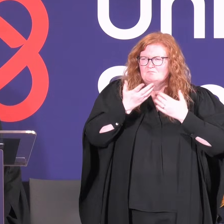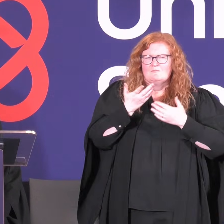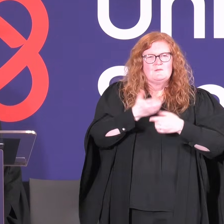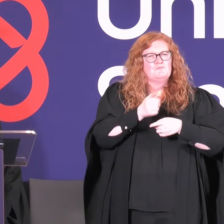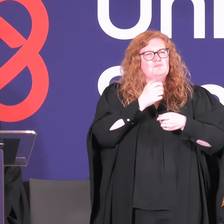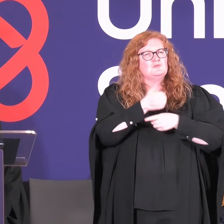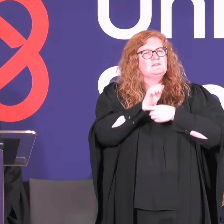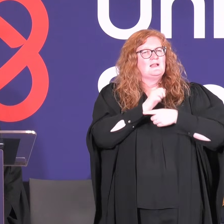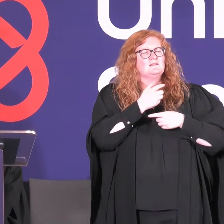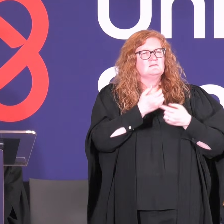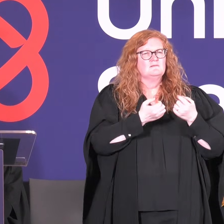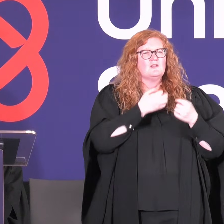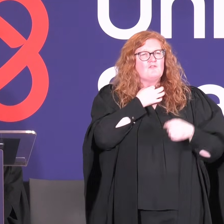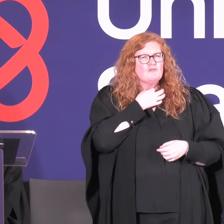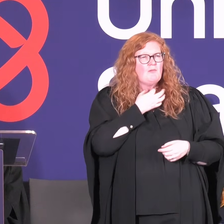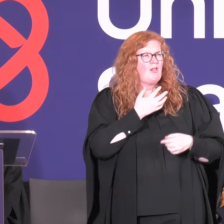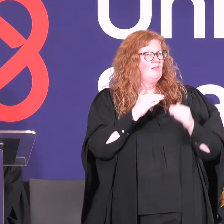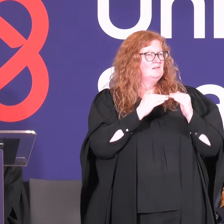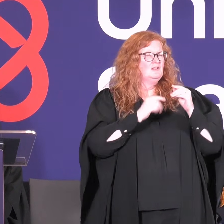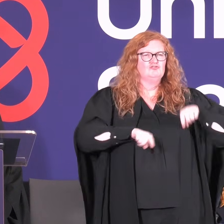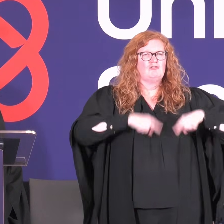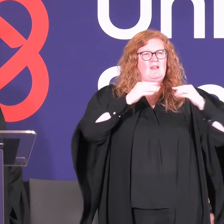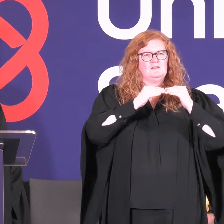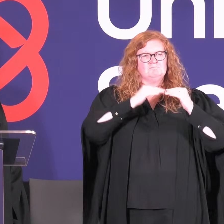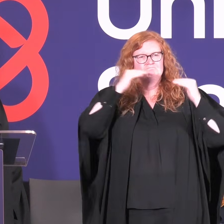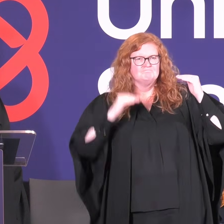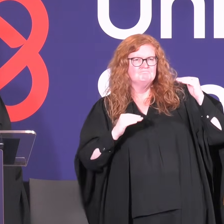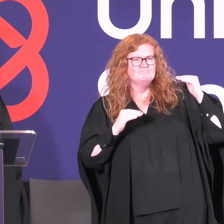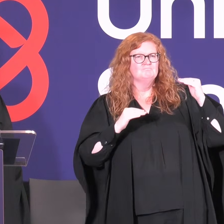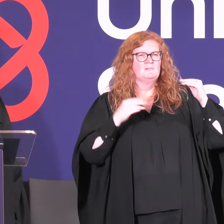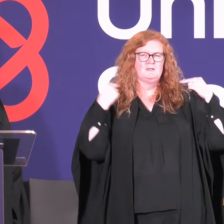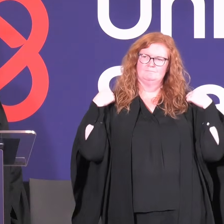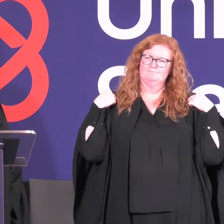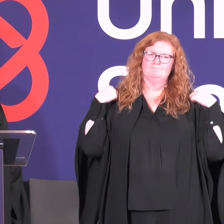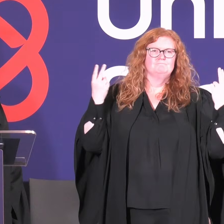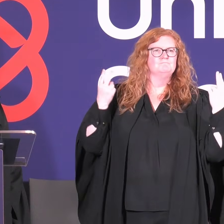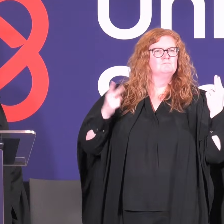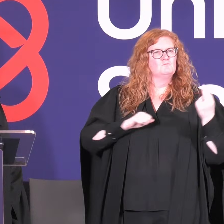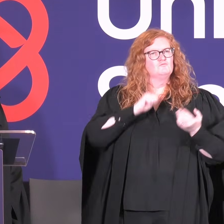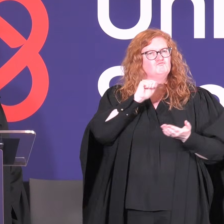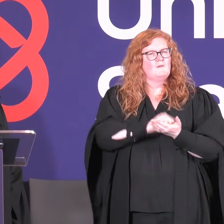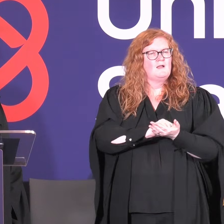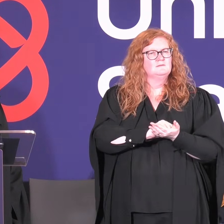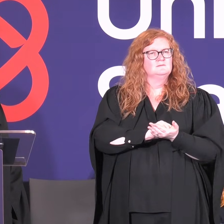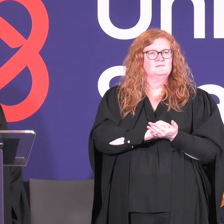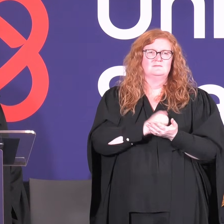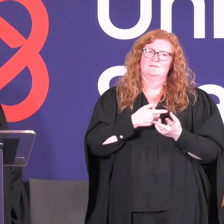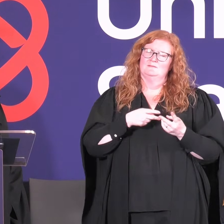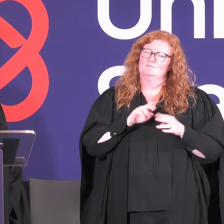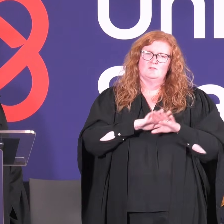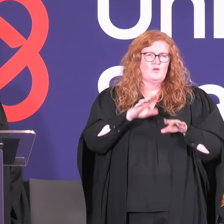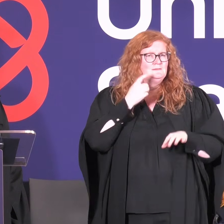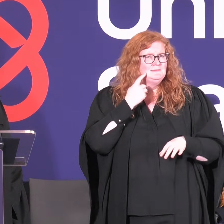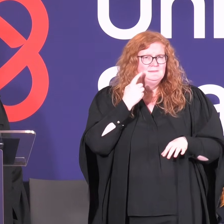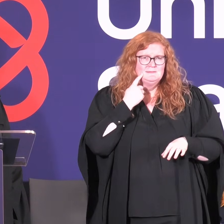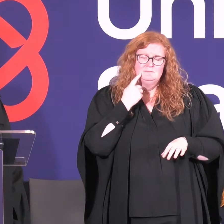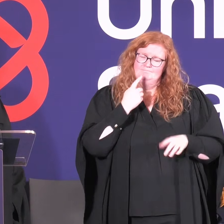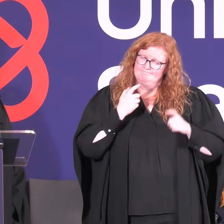challenge inequality, and stand up for what is right, even when it is not easy to do